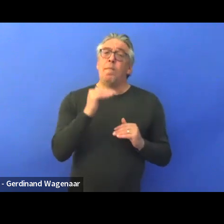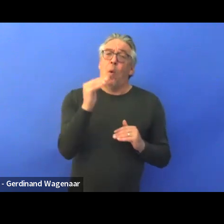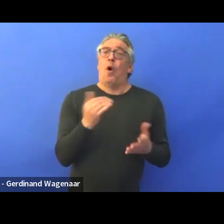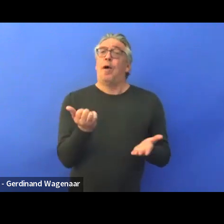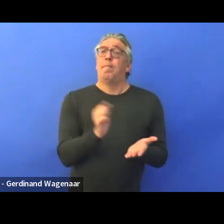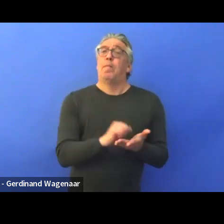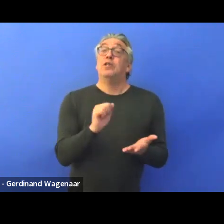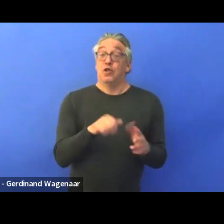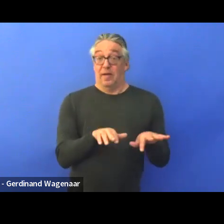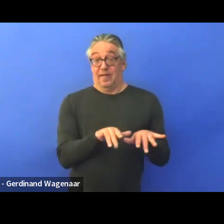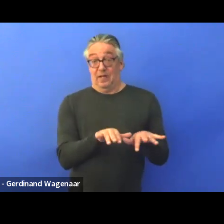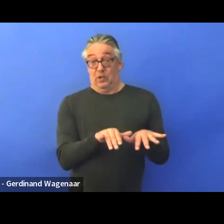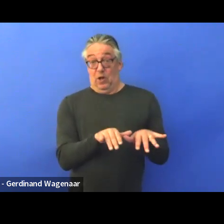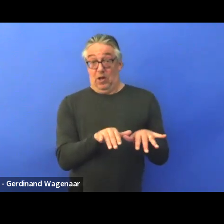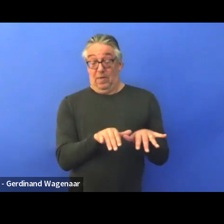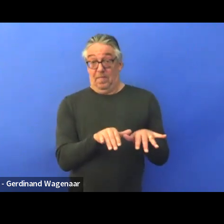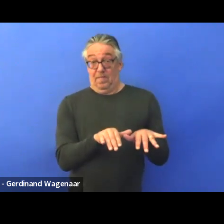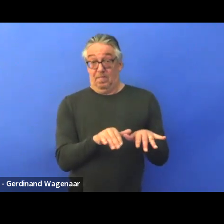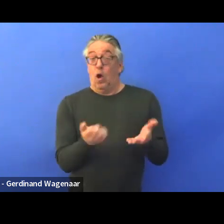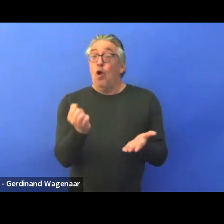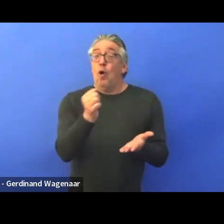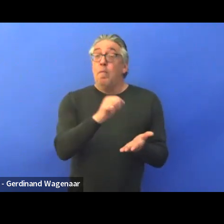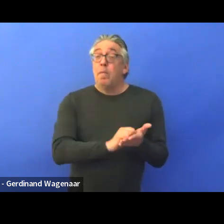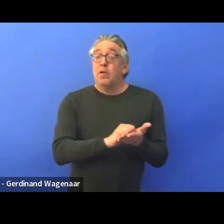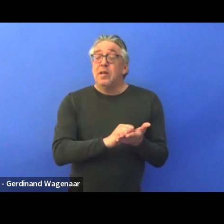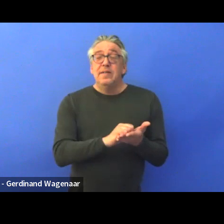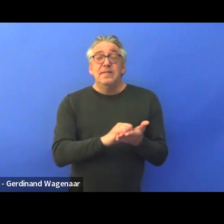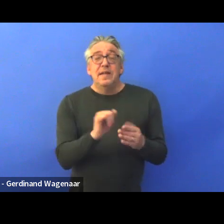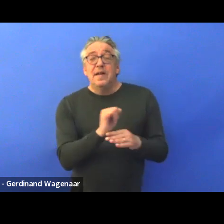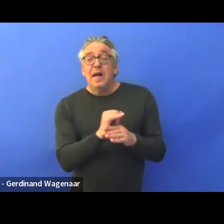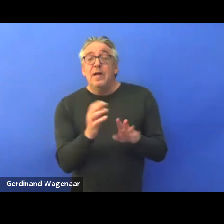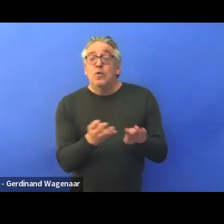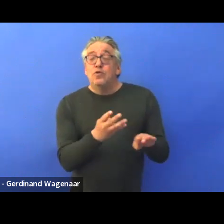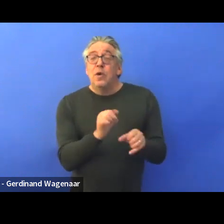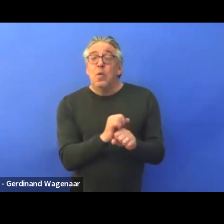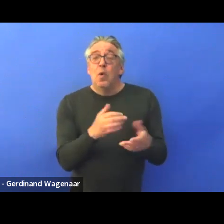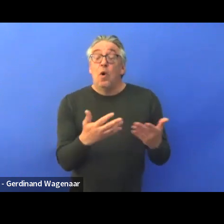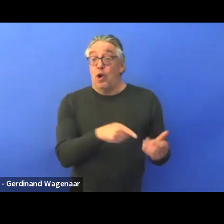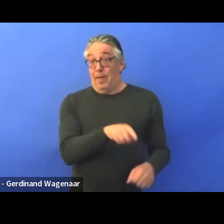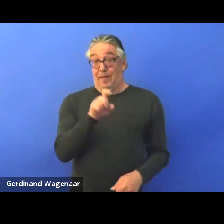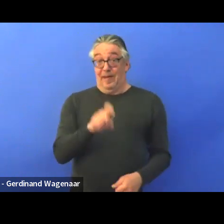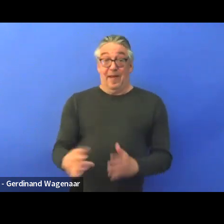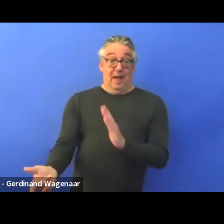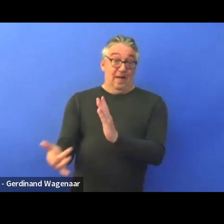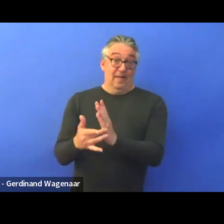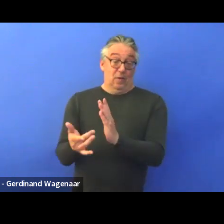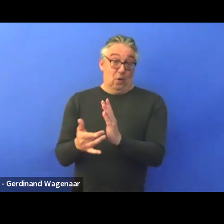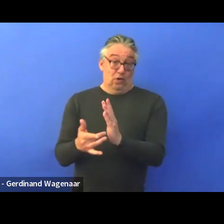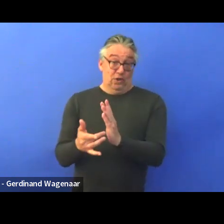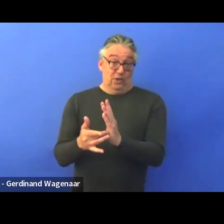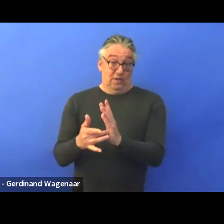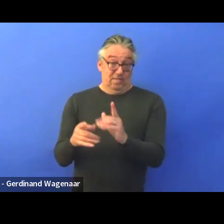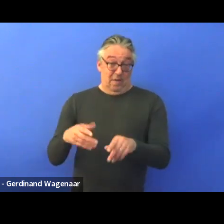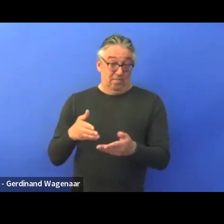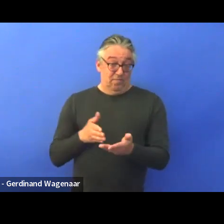industry? They need technologies that will work reliably through the different